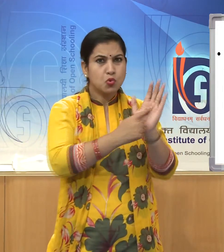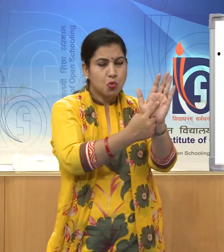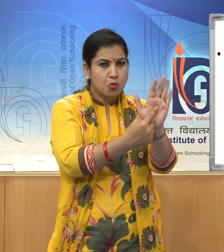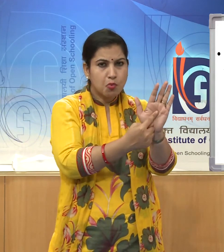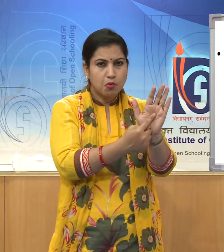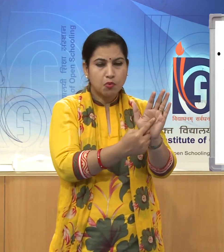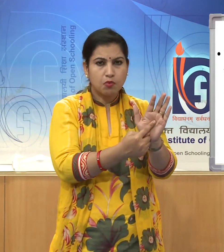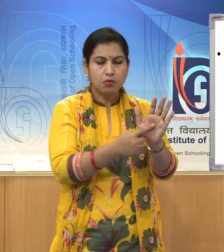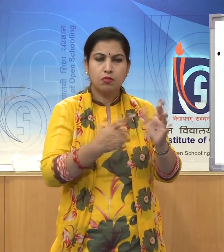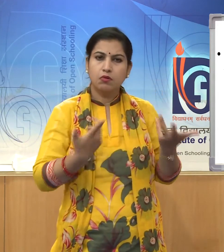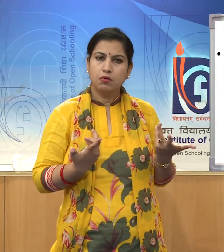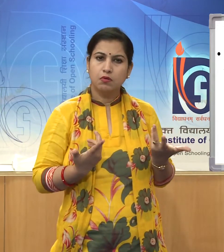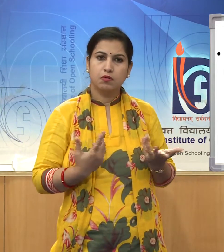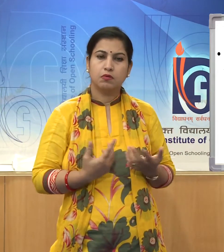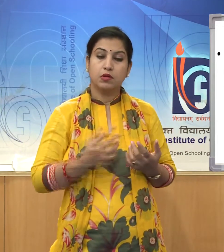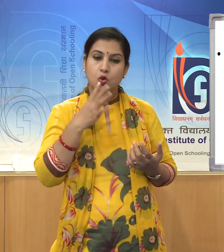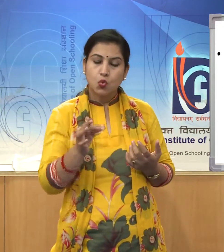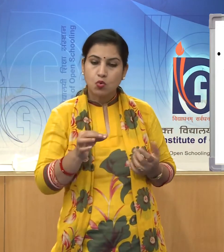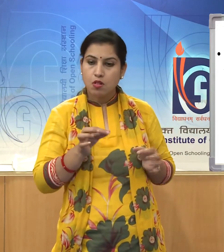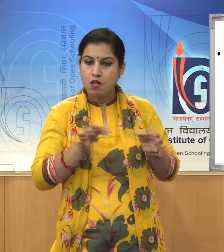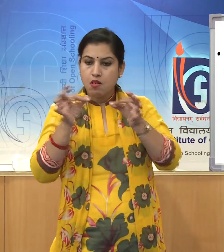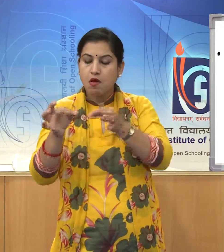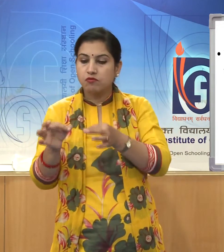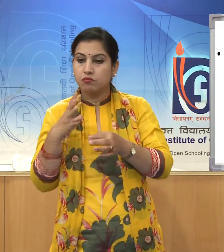represent in a realistic method.